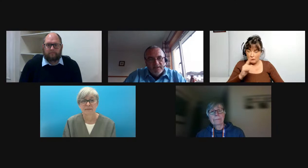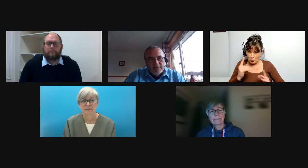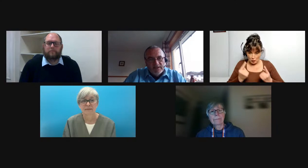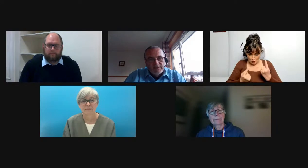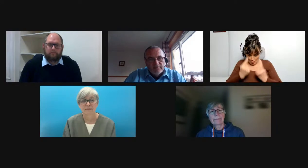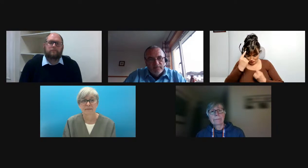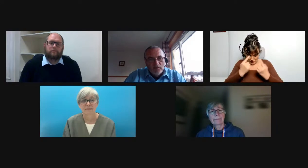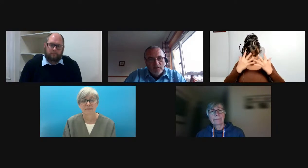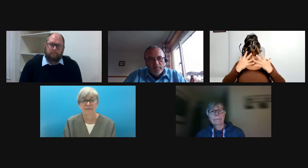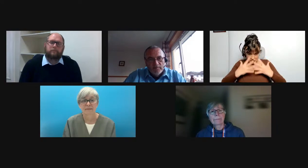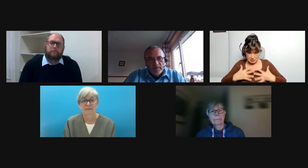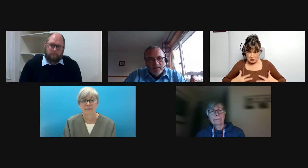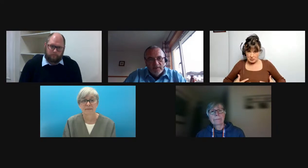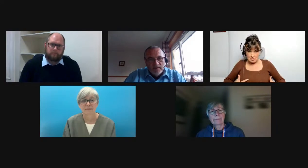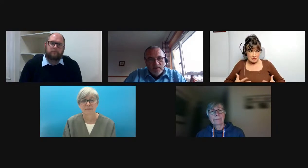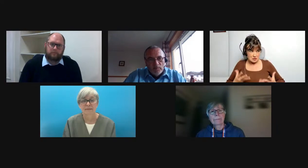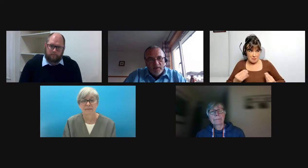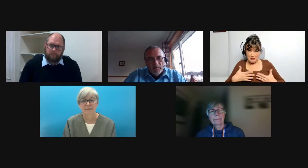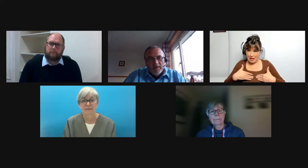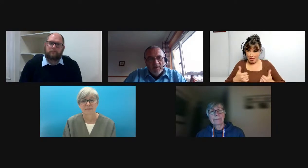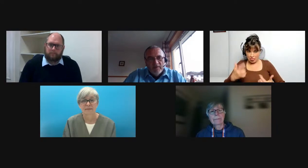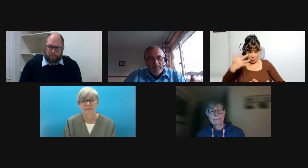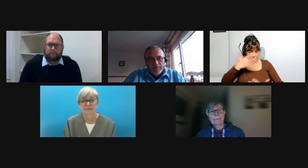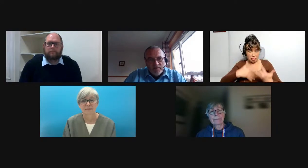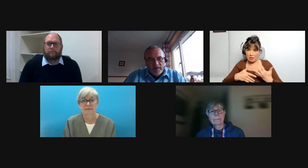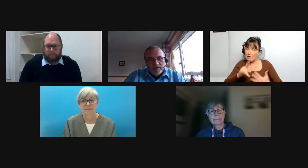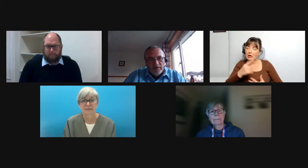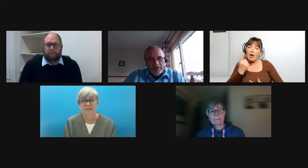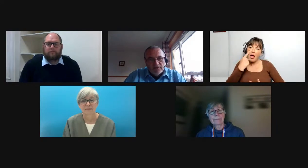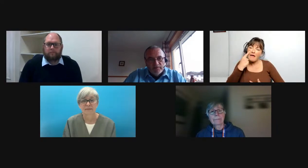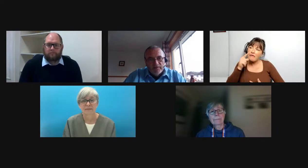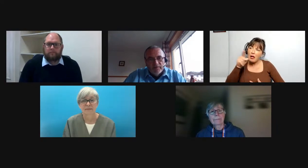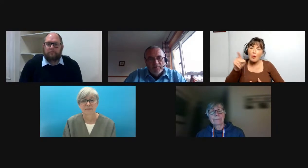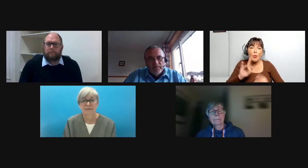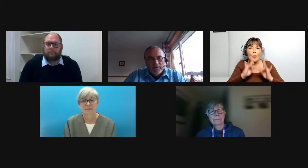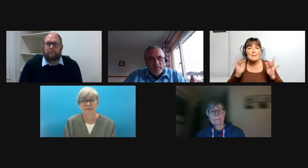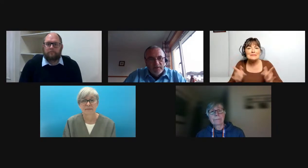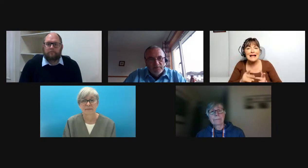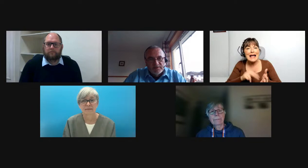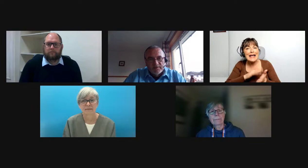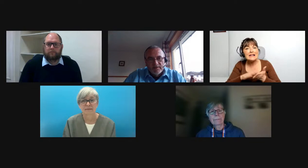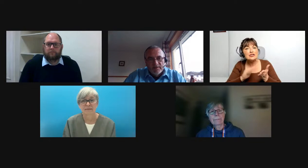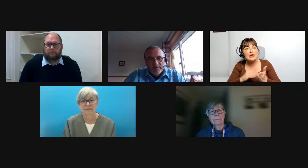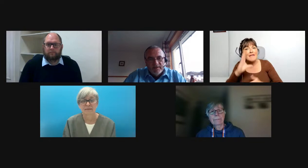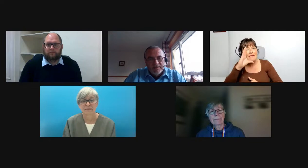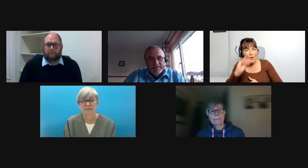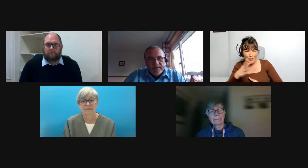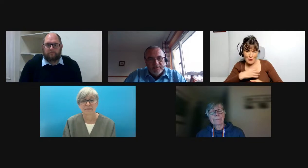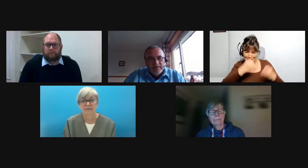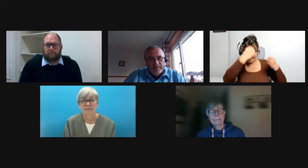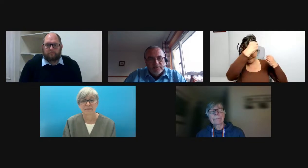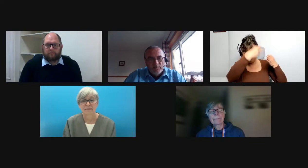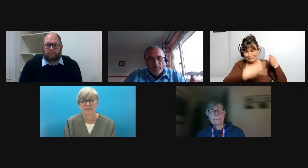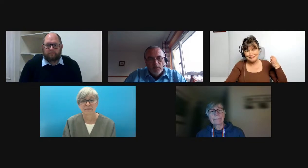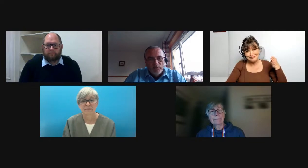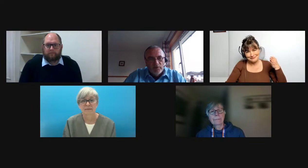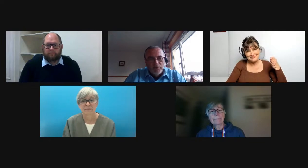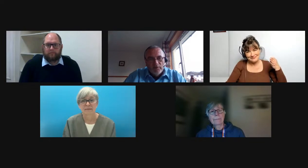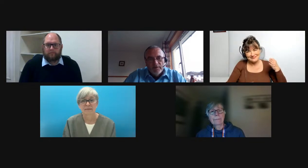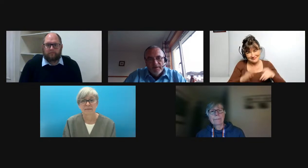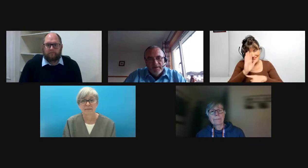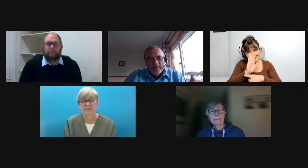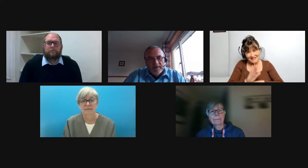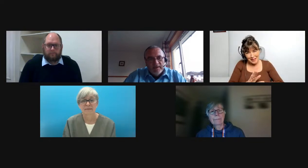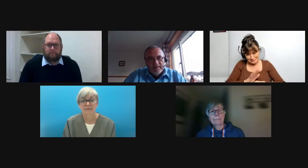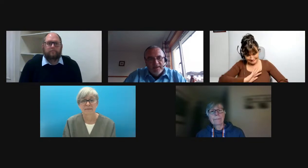visit NHS Inform, where we have a range of film clips intended to support